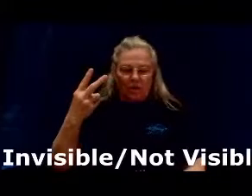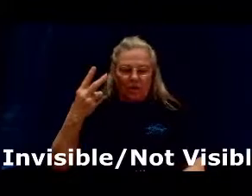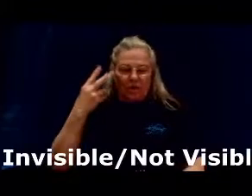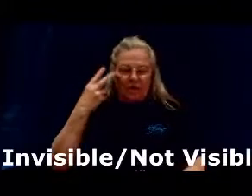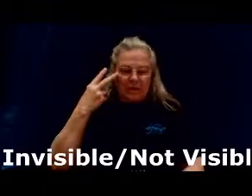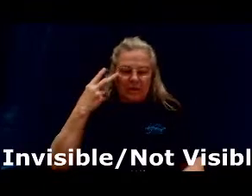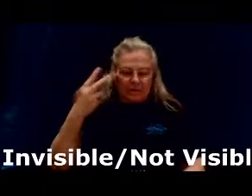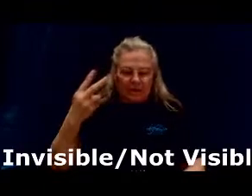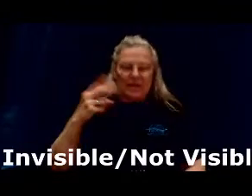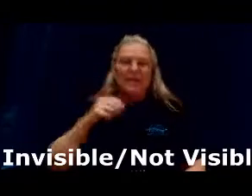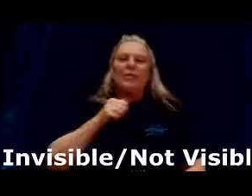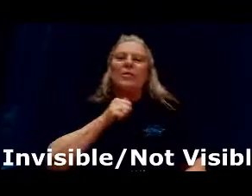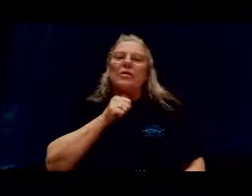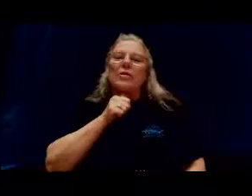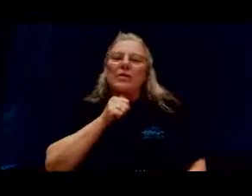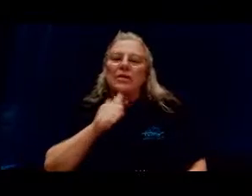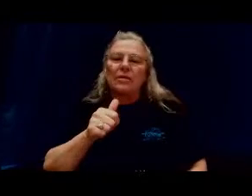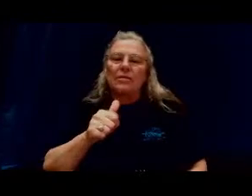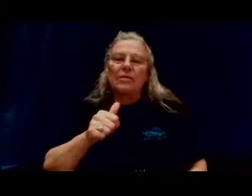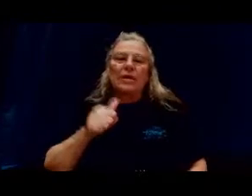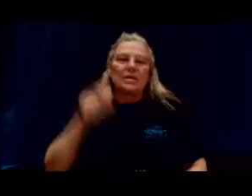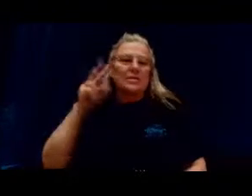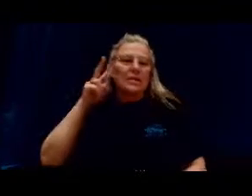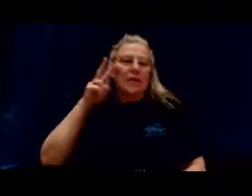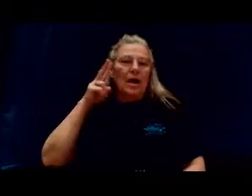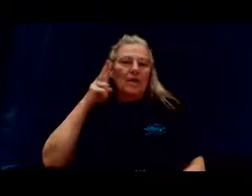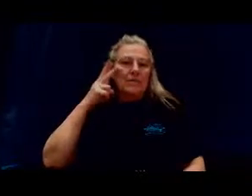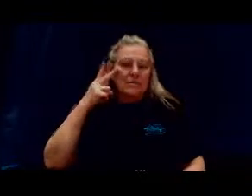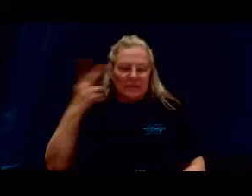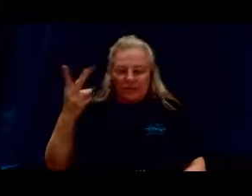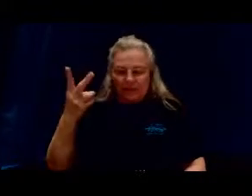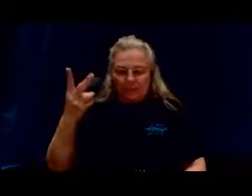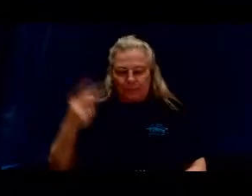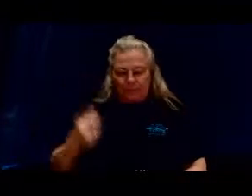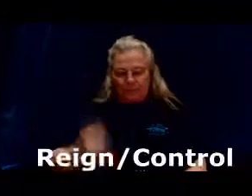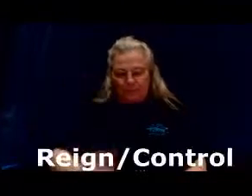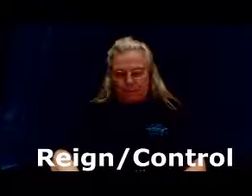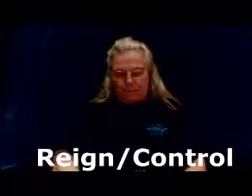talked about seen, but it's the not seen.